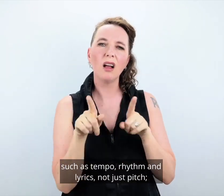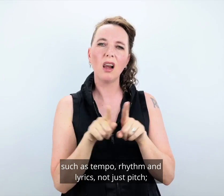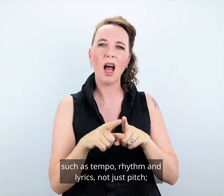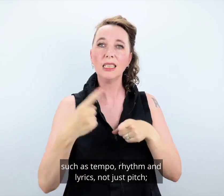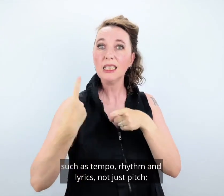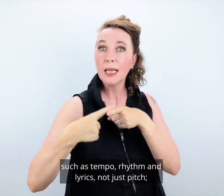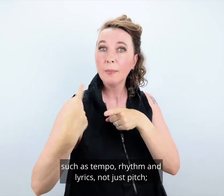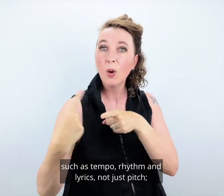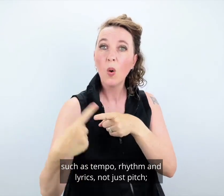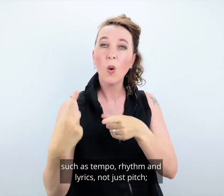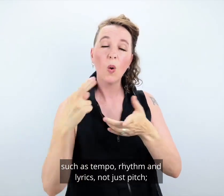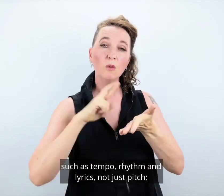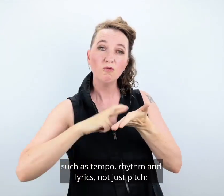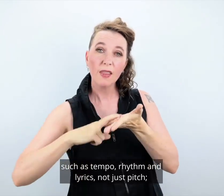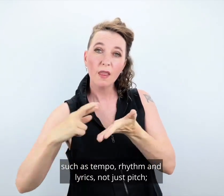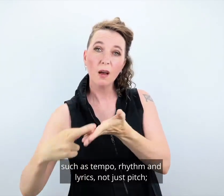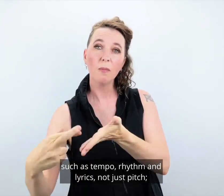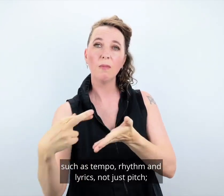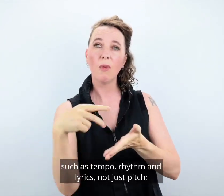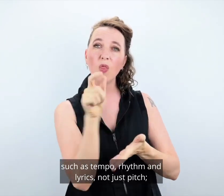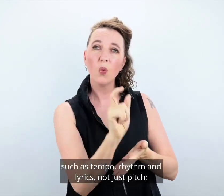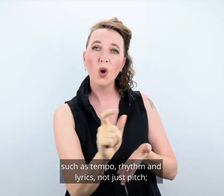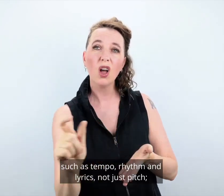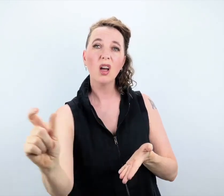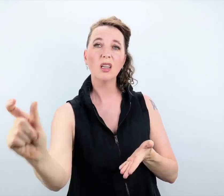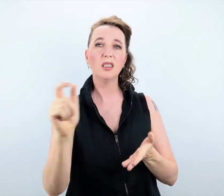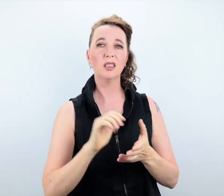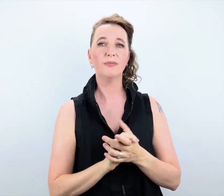and lyrics not just pitch.